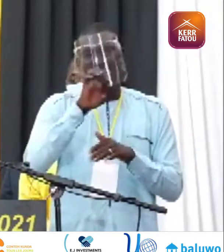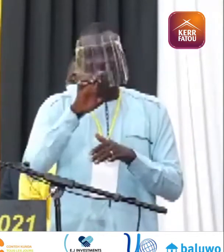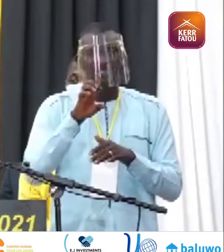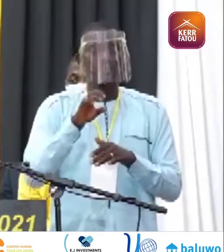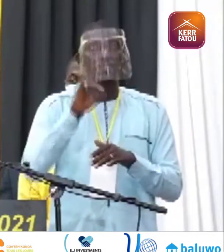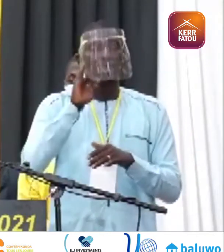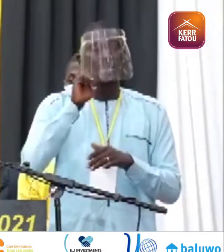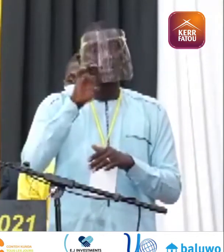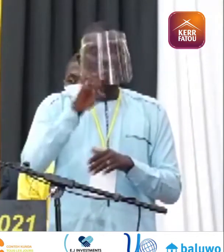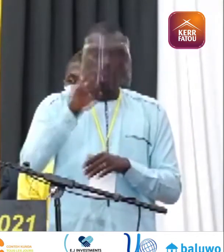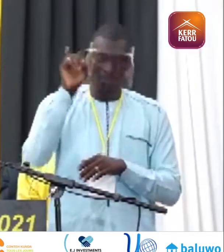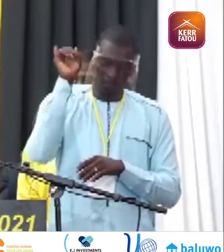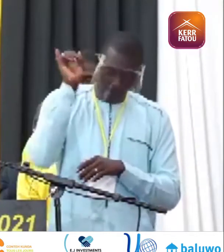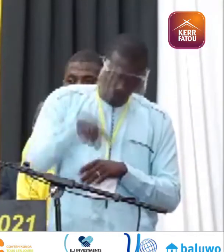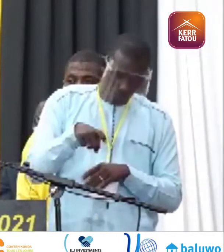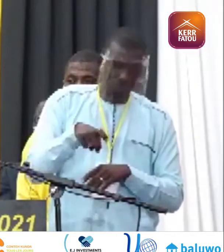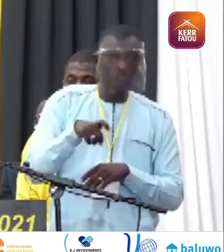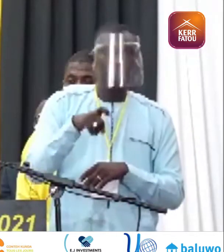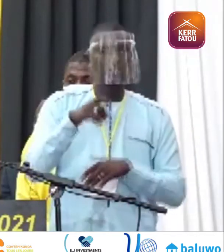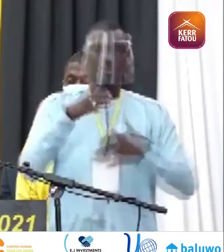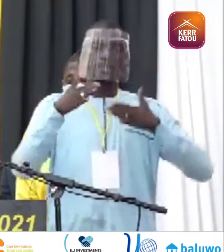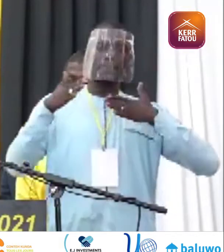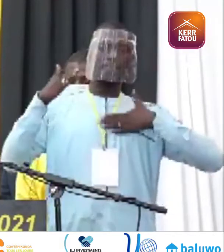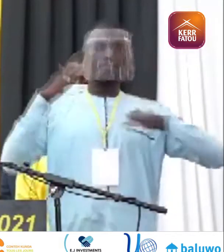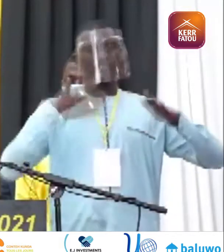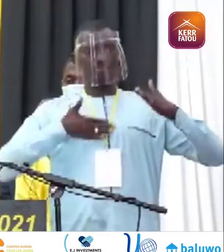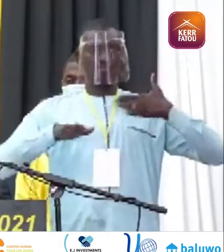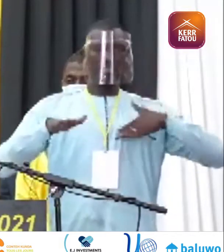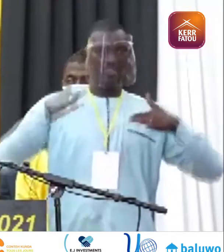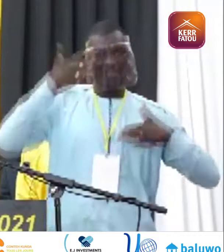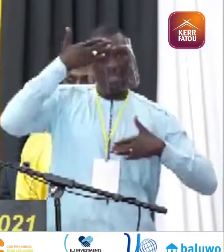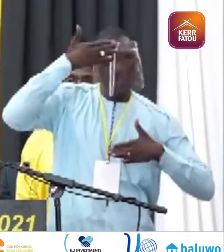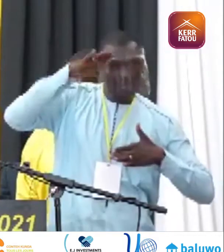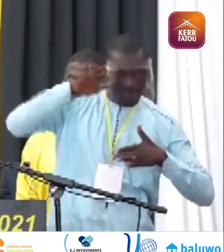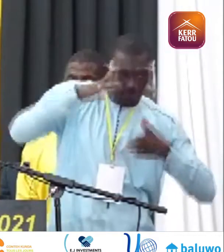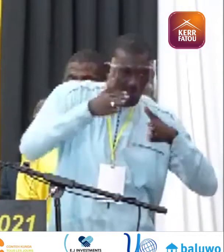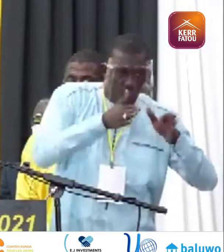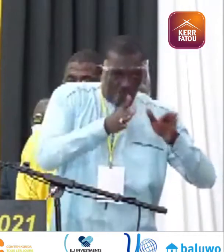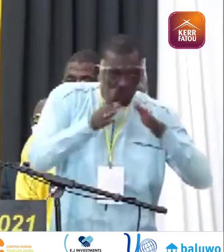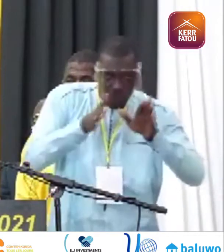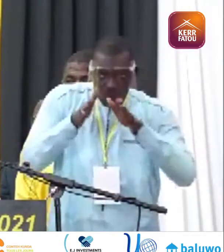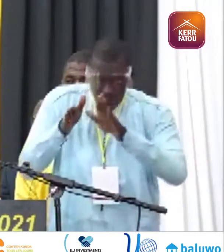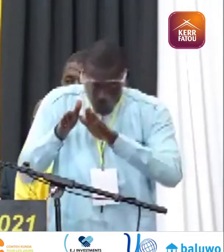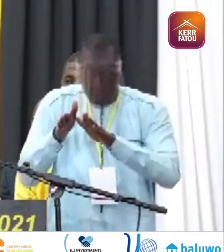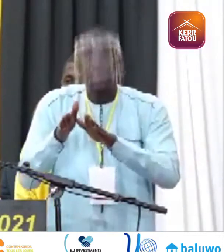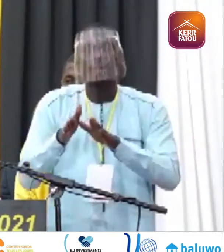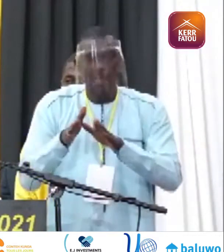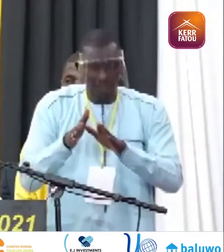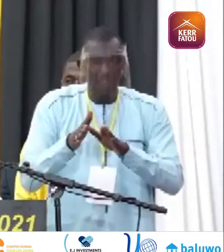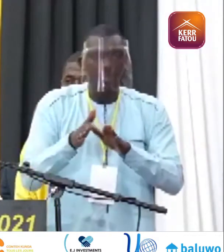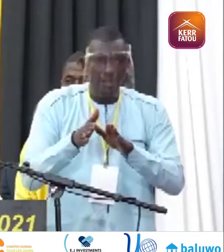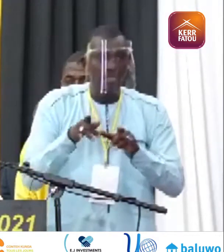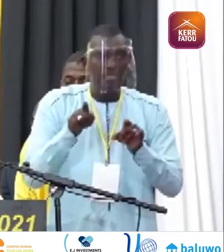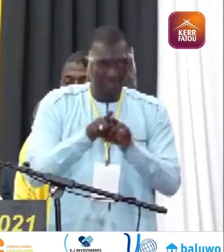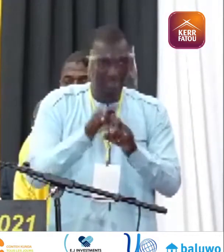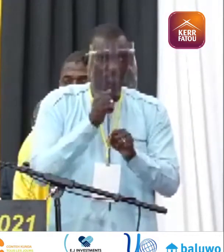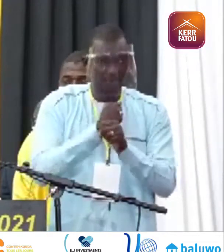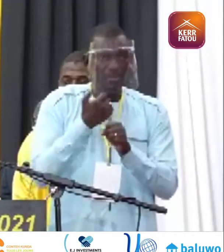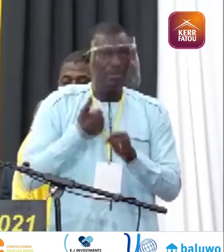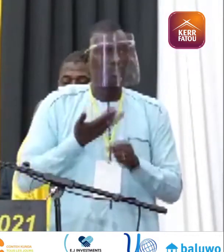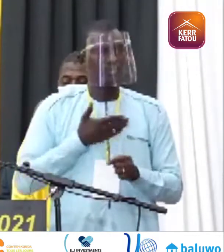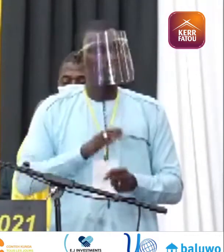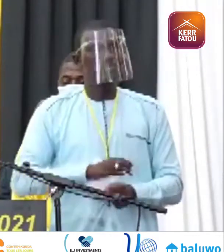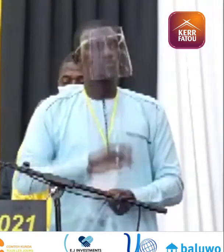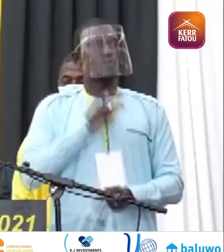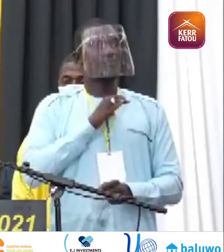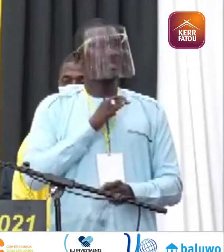the IEC must behave in ways and manners that will make people have confidence